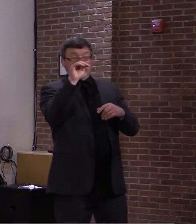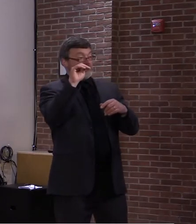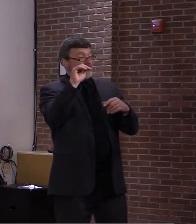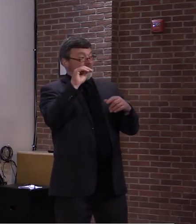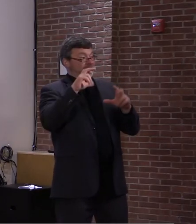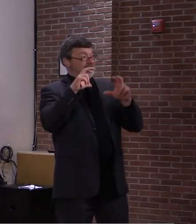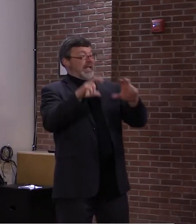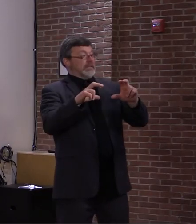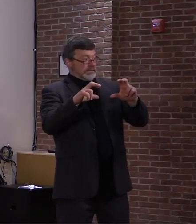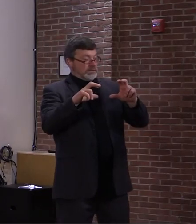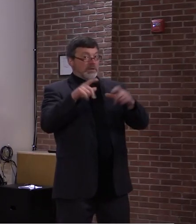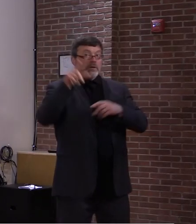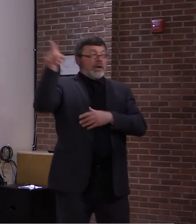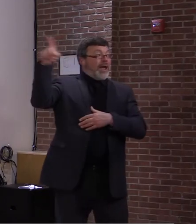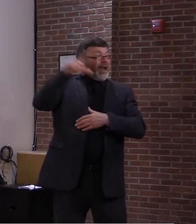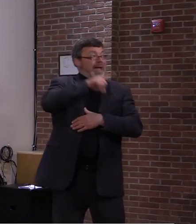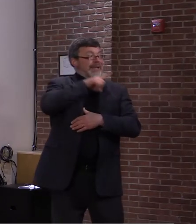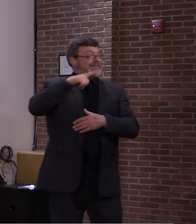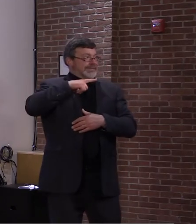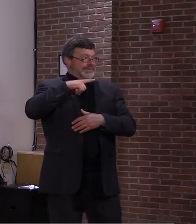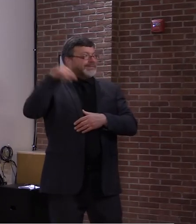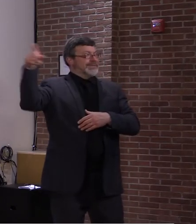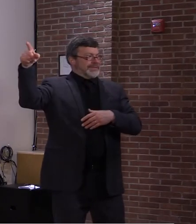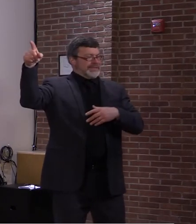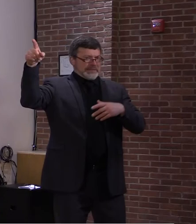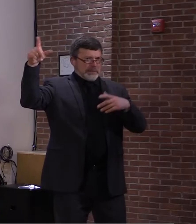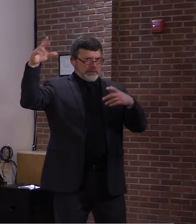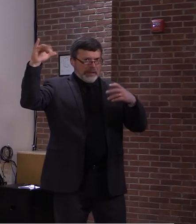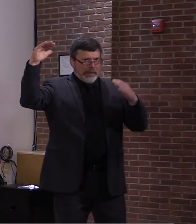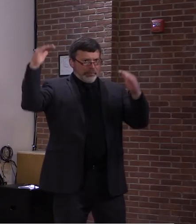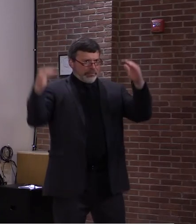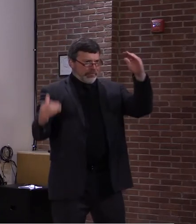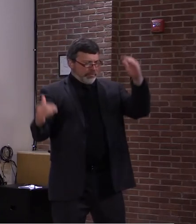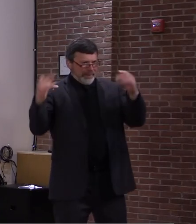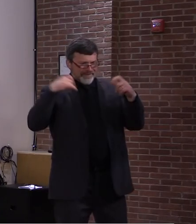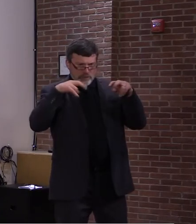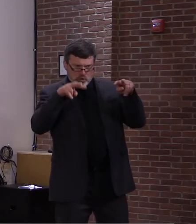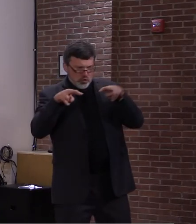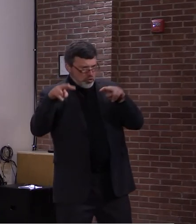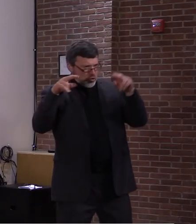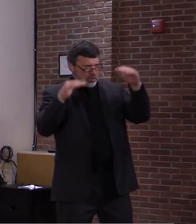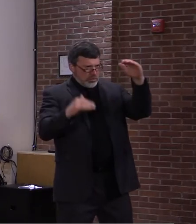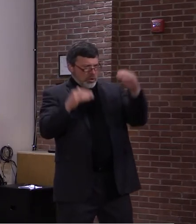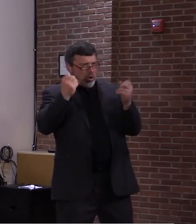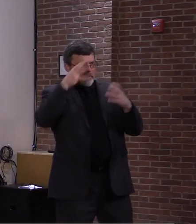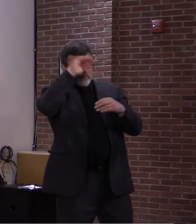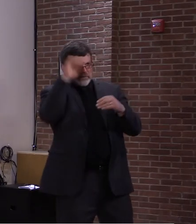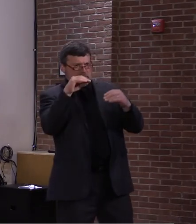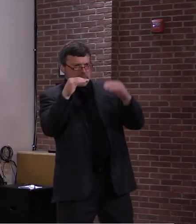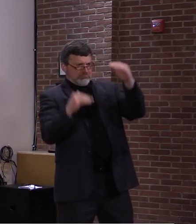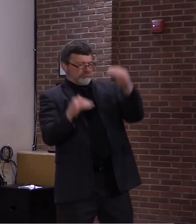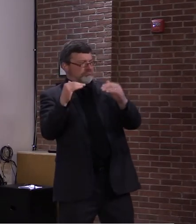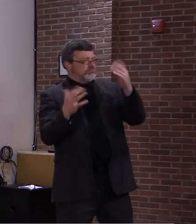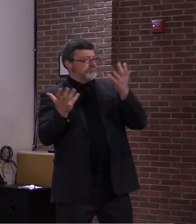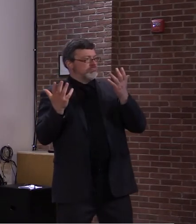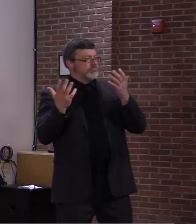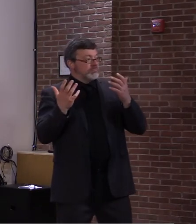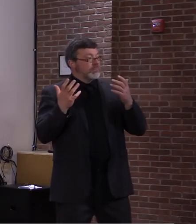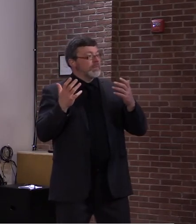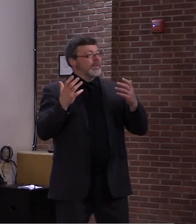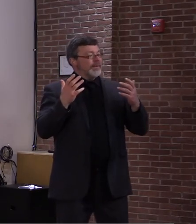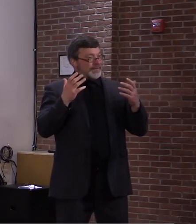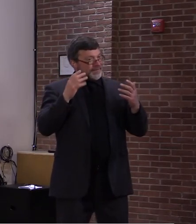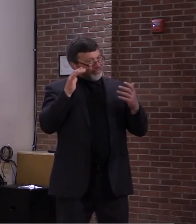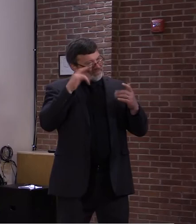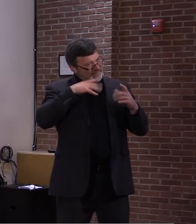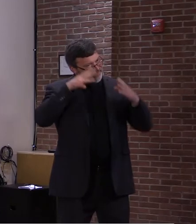legislature is now? And you've spoken about the opportunity and resources this would provide the rural parts of the state. In